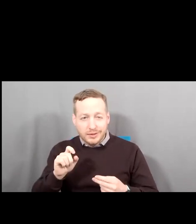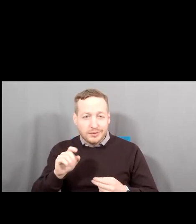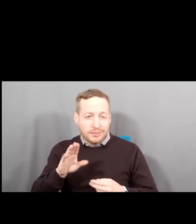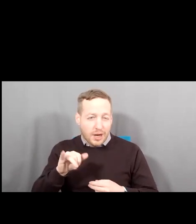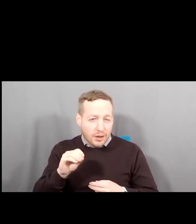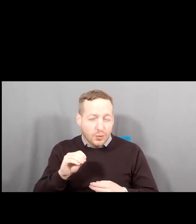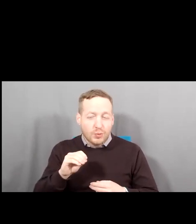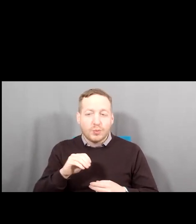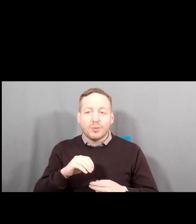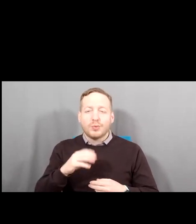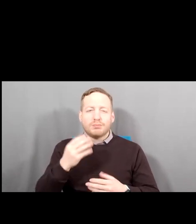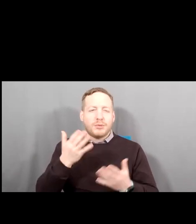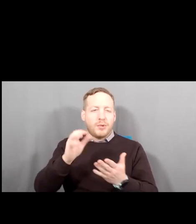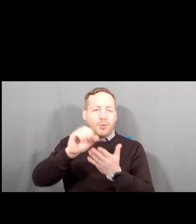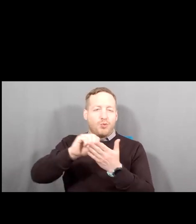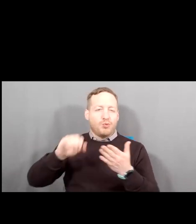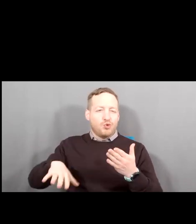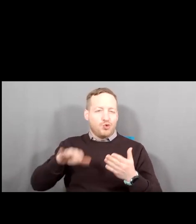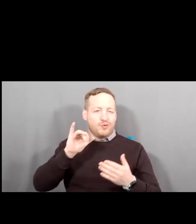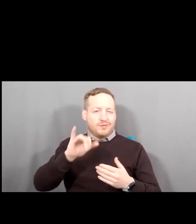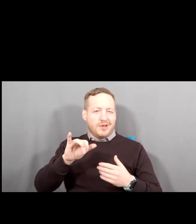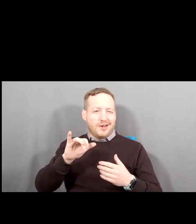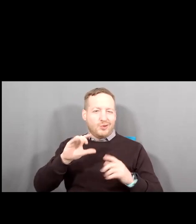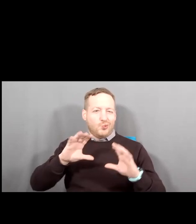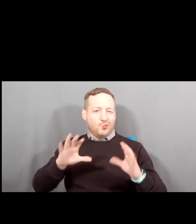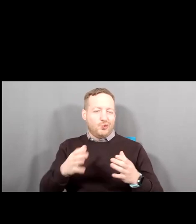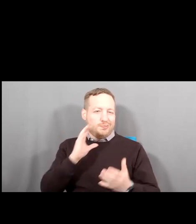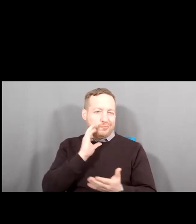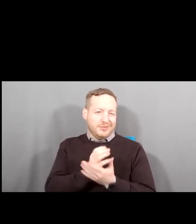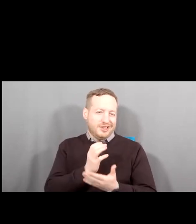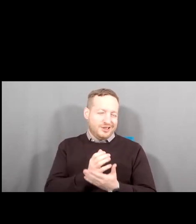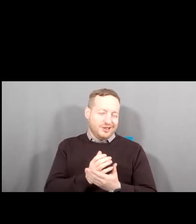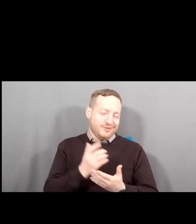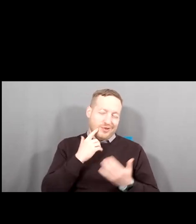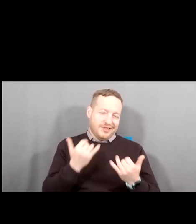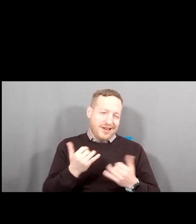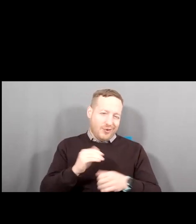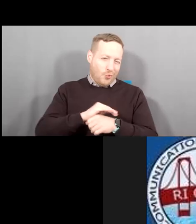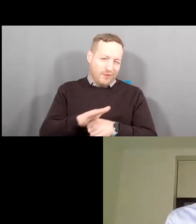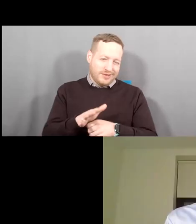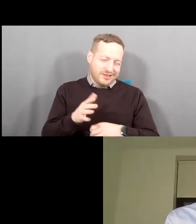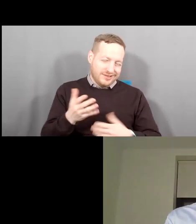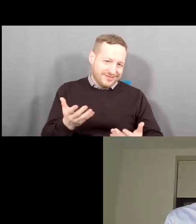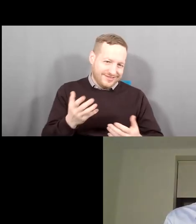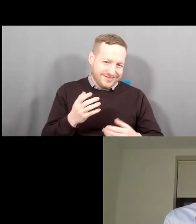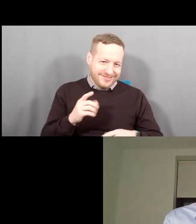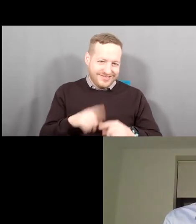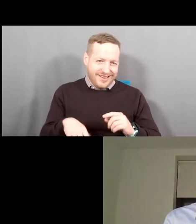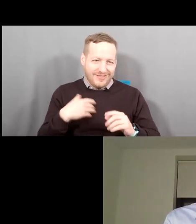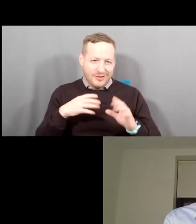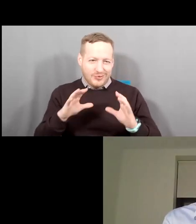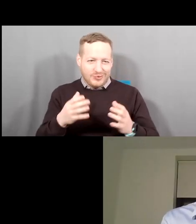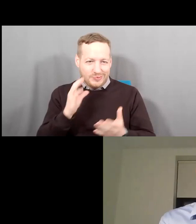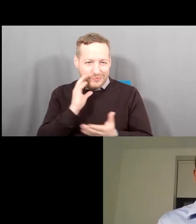gathering our pictures so we can update them and update some bios on the website. And we do need to remove the group picture. Of course, now